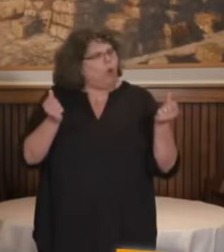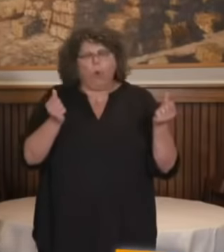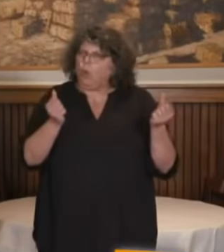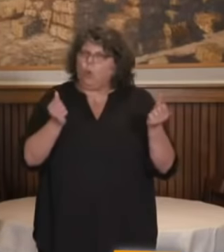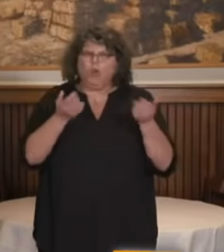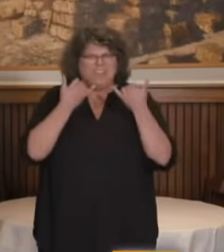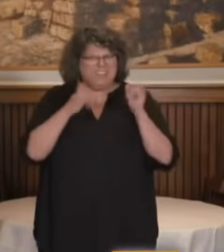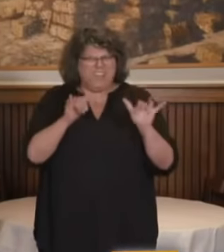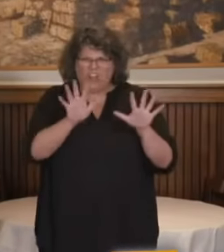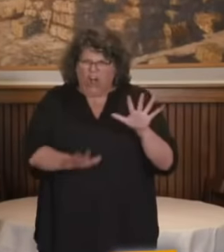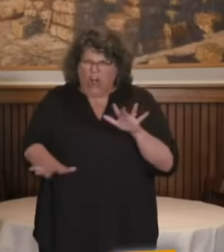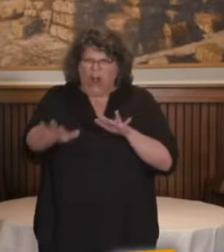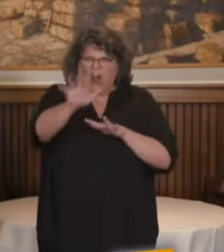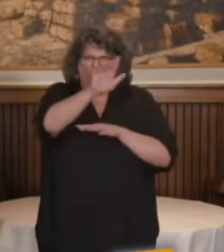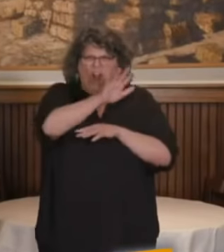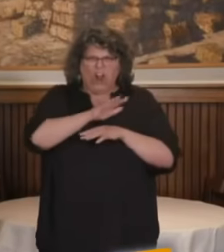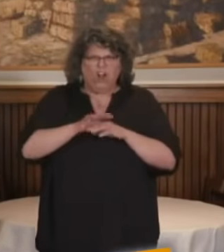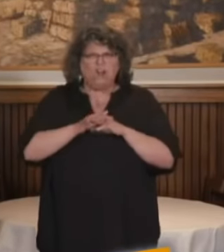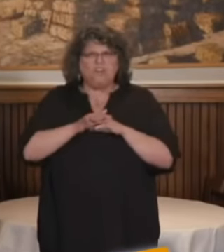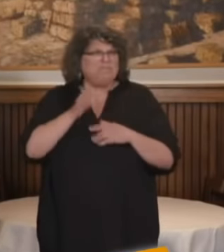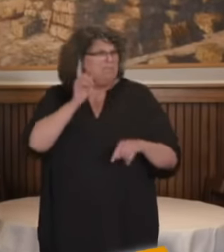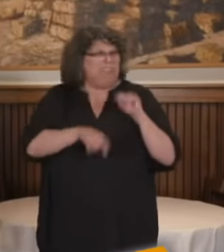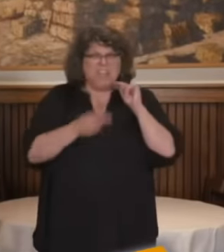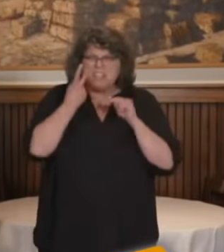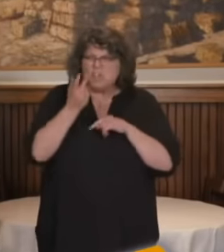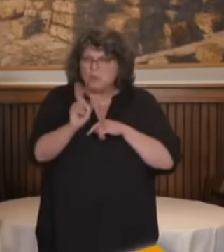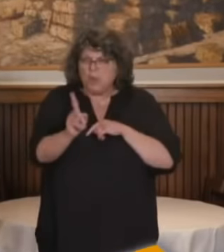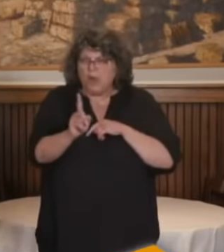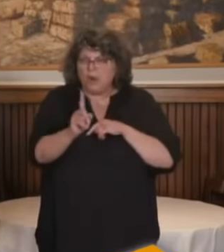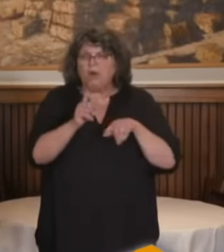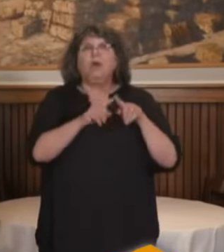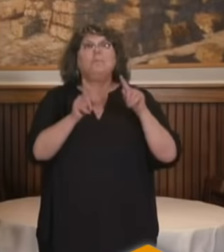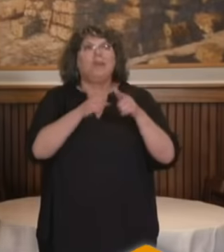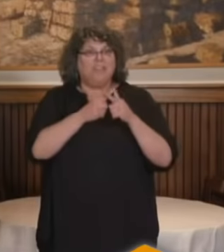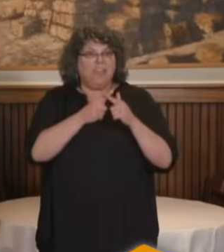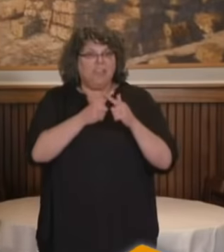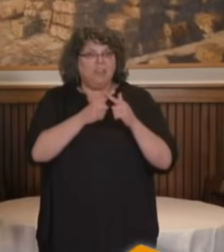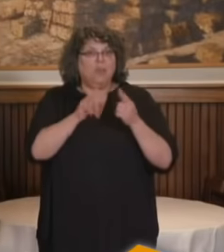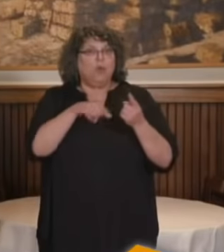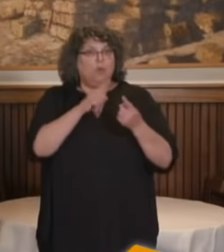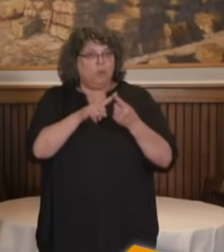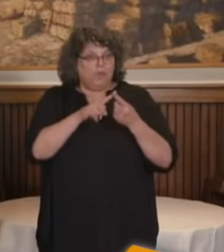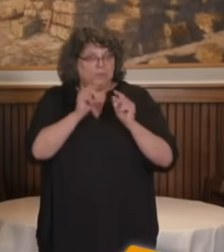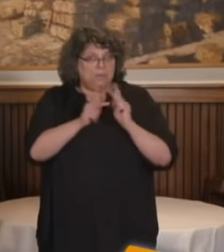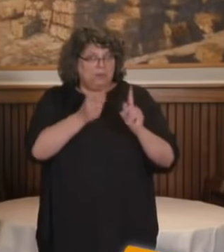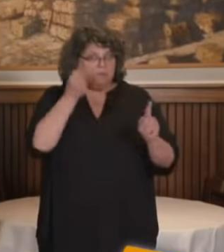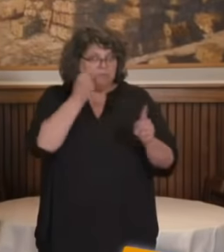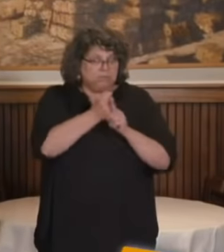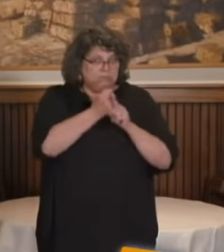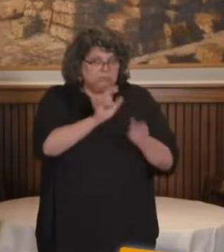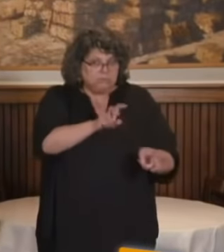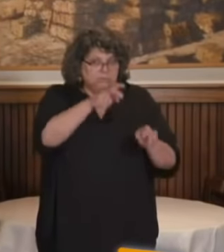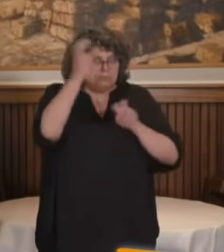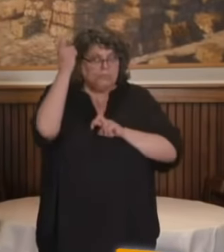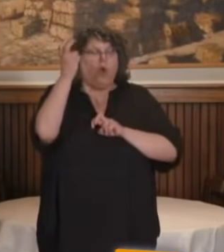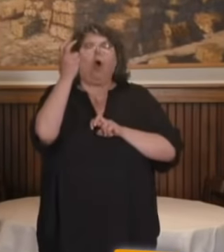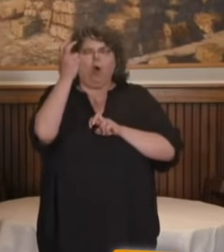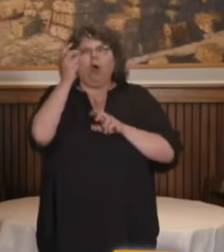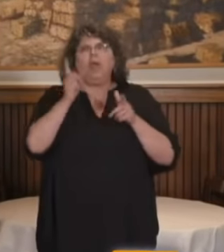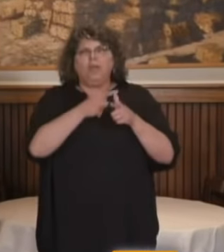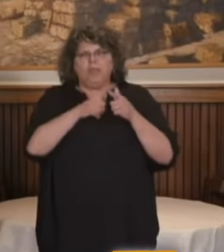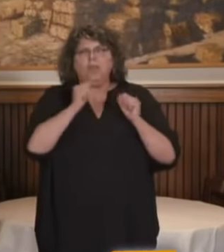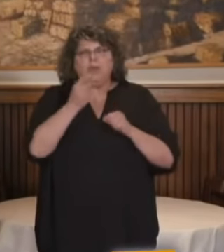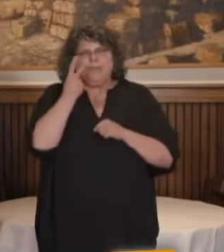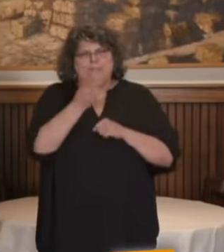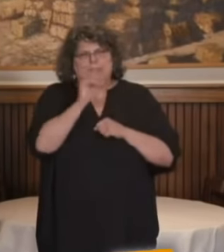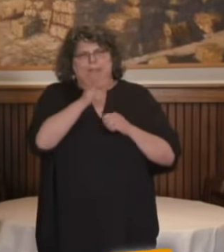still ubiquitous, it's still invisible, but it's made very visible in the lives of those that have been torn asunder because of